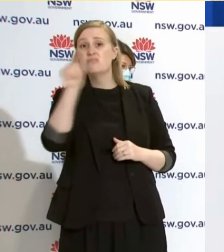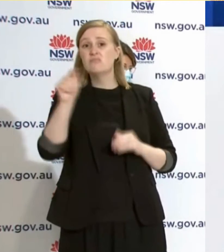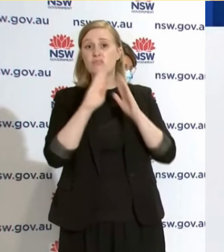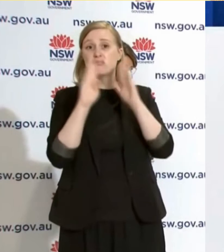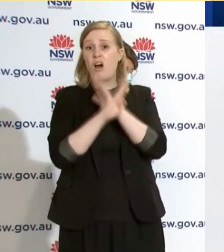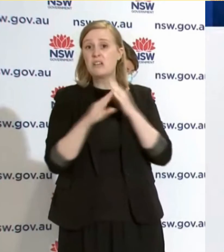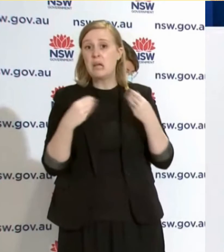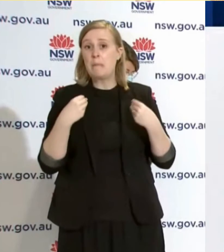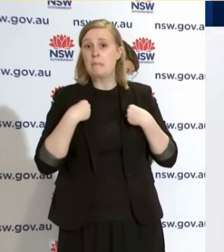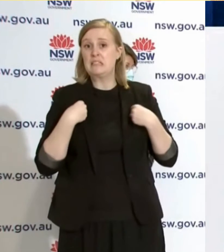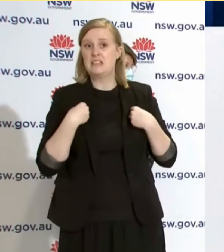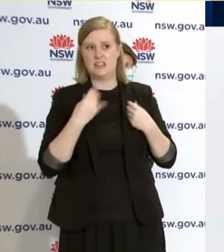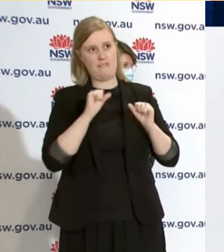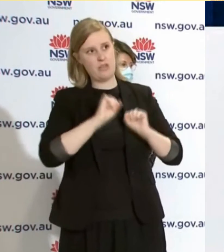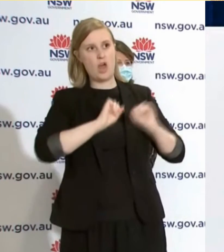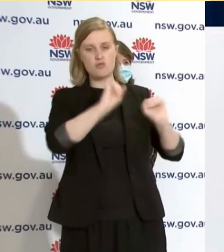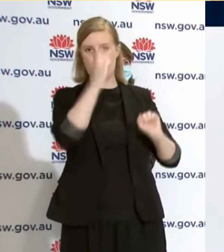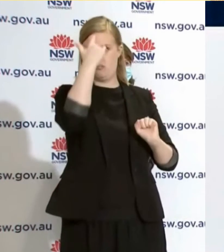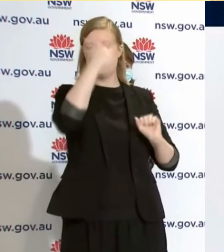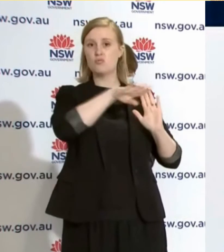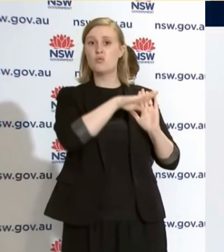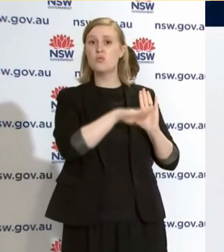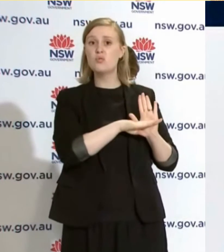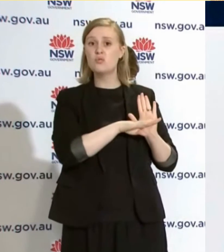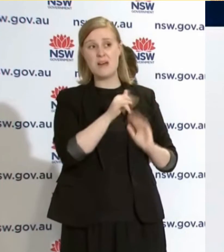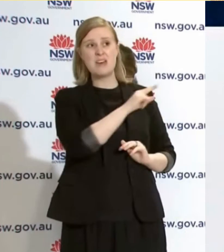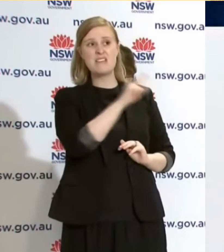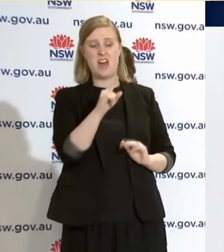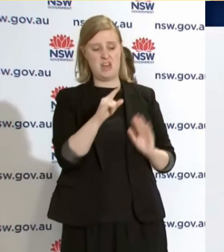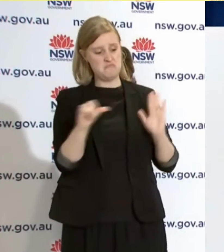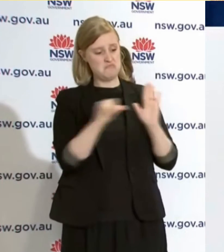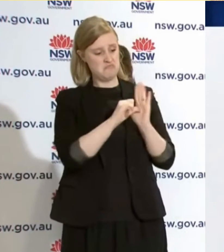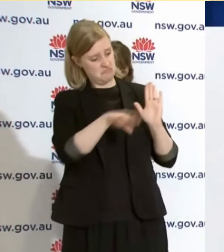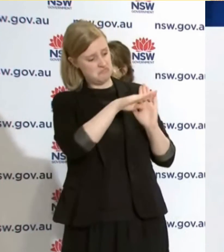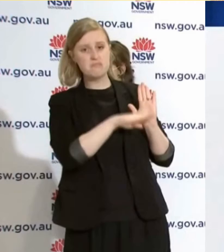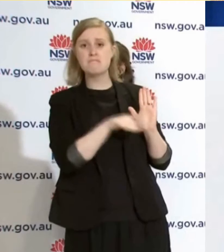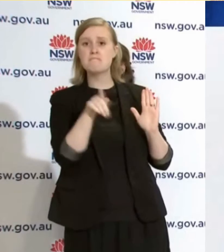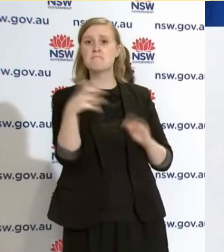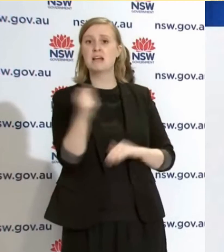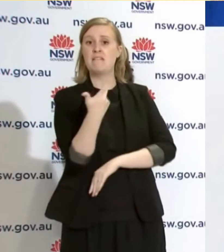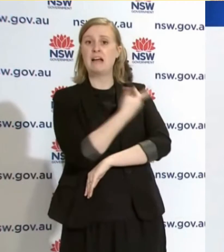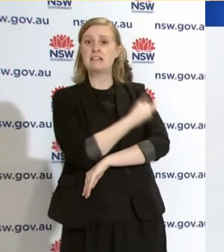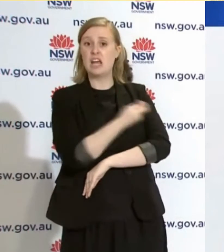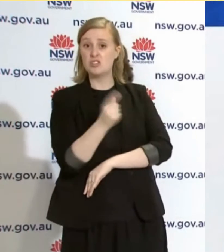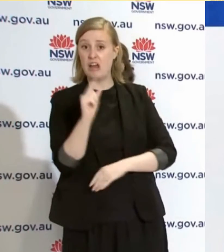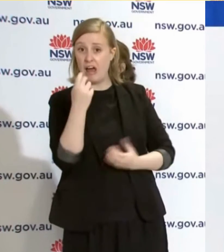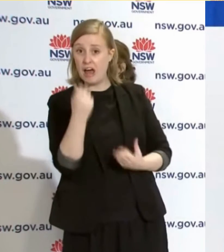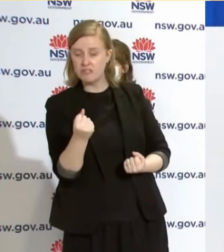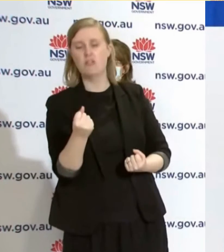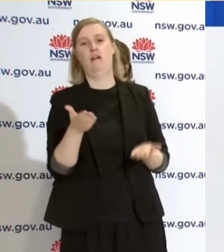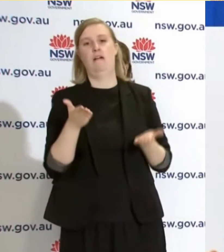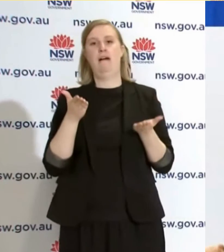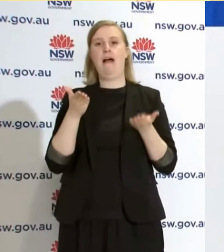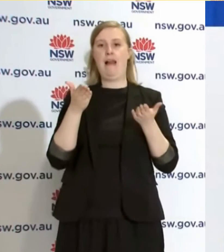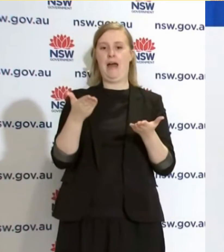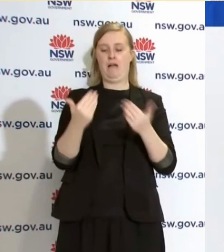on my plane, or you can only do X, Y and Z if you have the vaccine. And that's why New South Wales is also developing technology which will allow